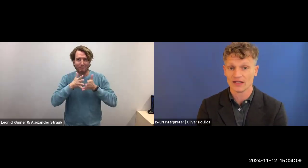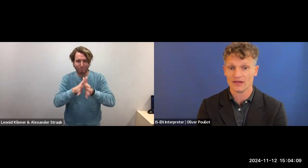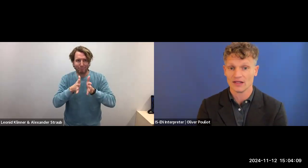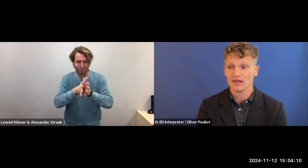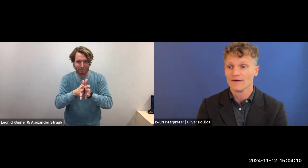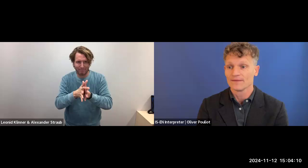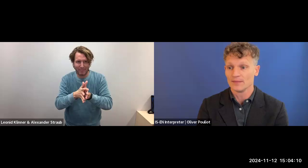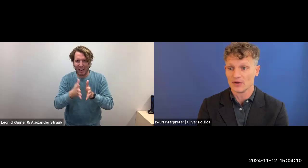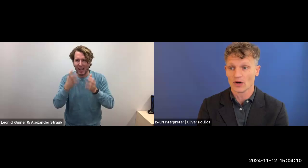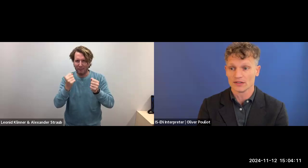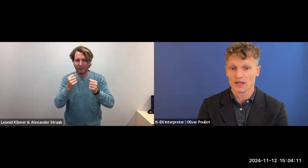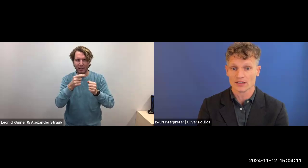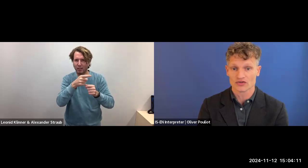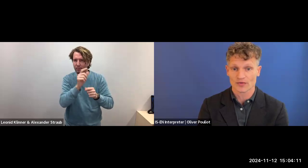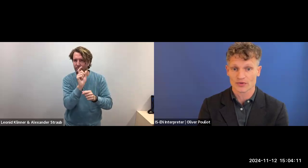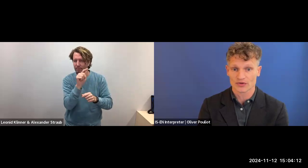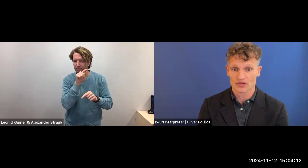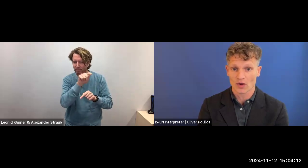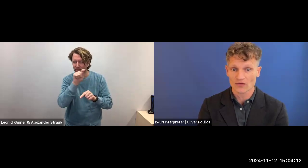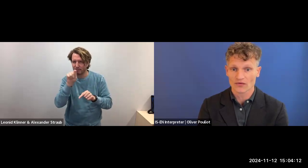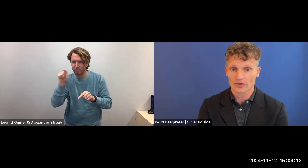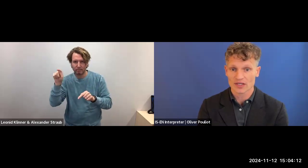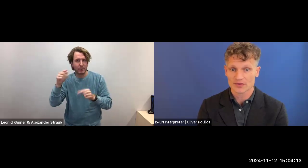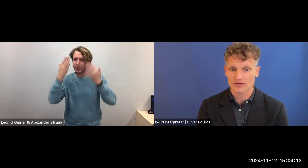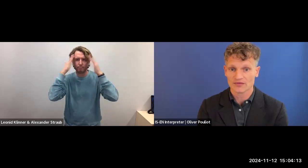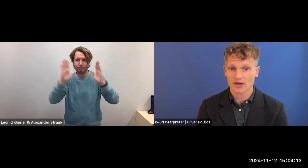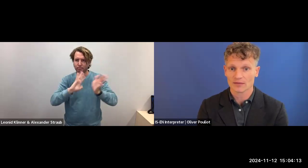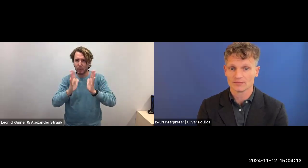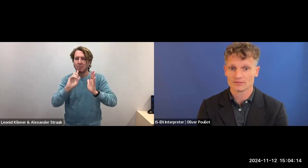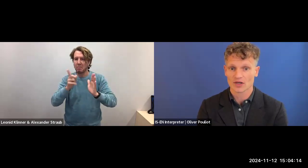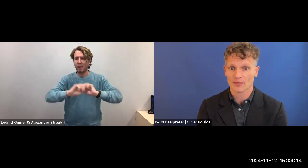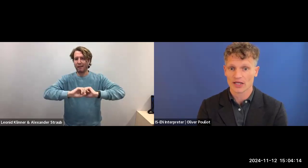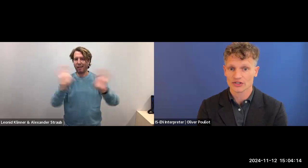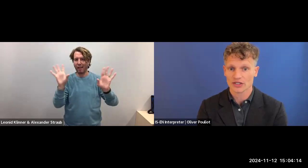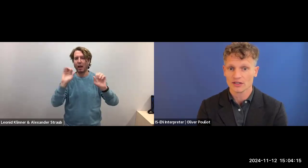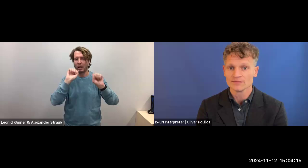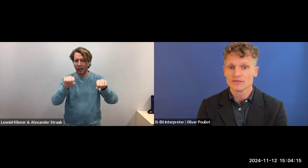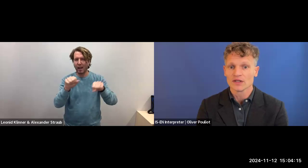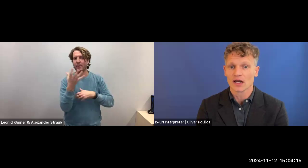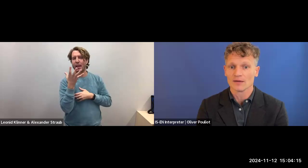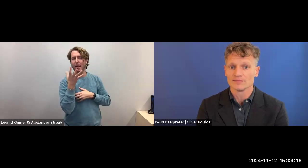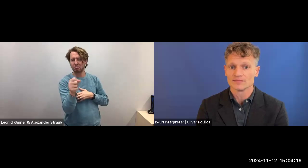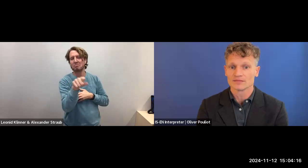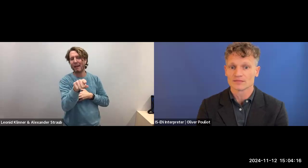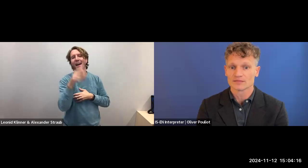really fit the B1 descriptors as well for receptive comprehension.